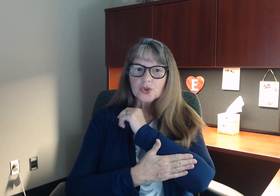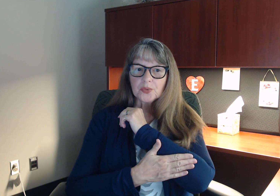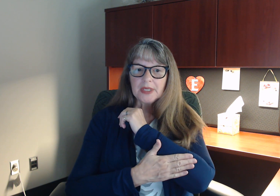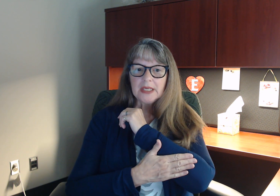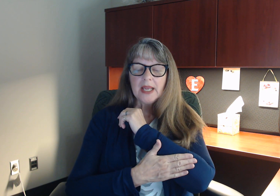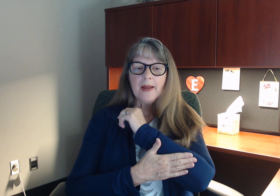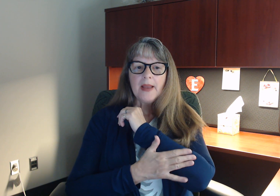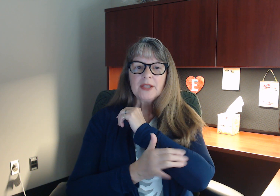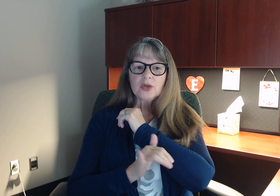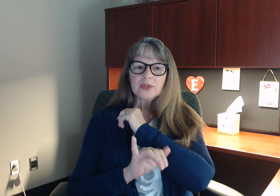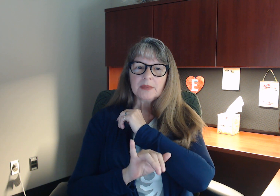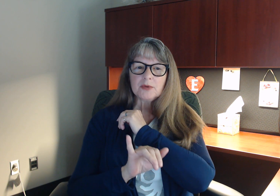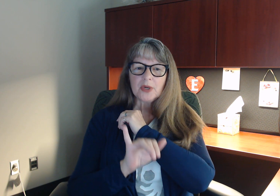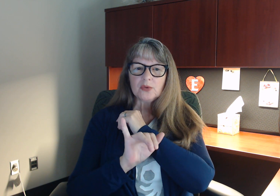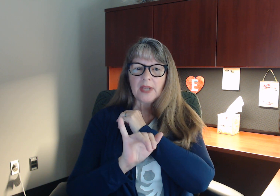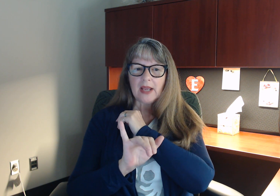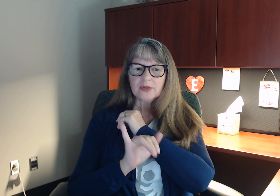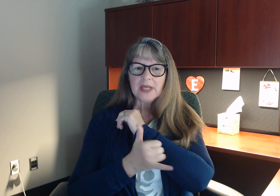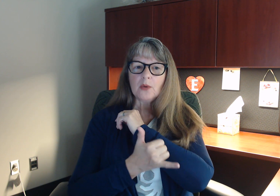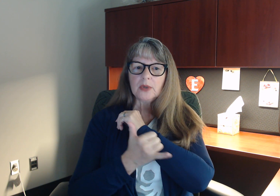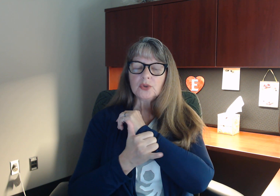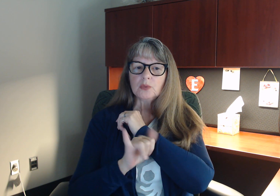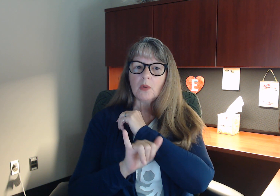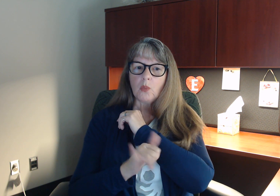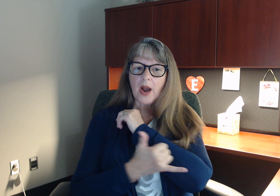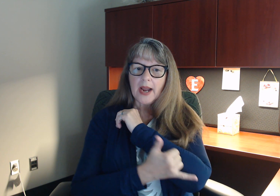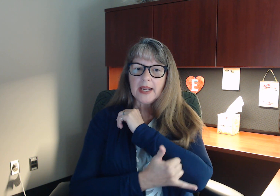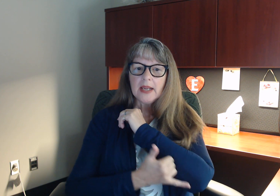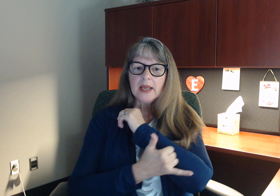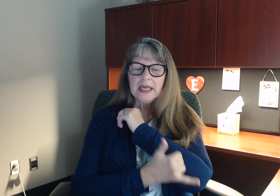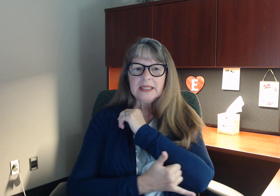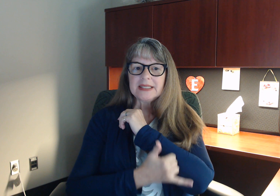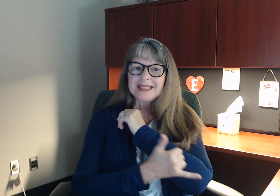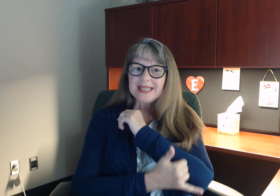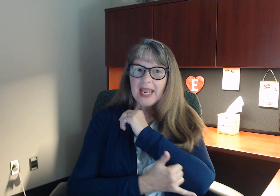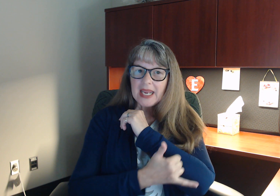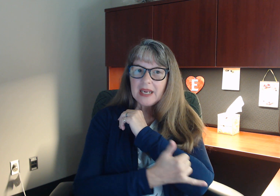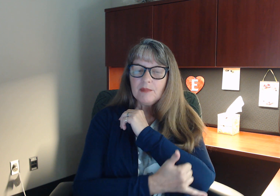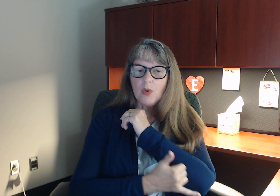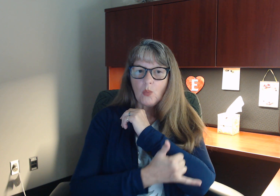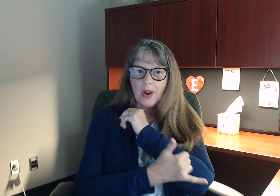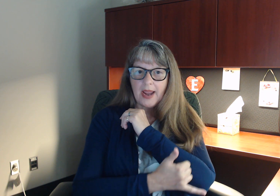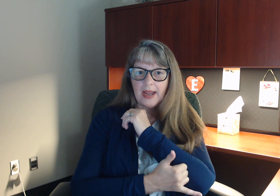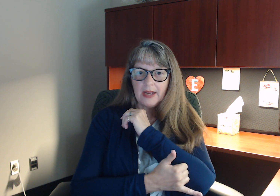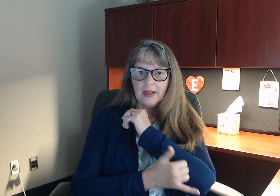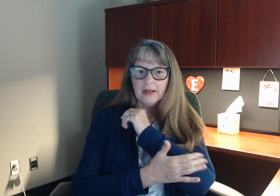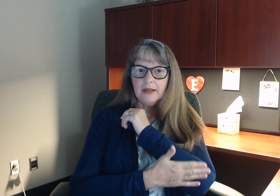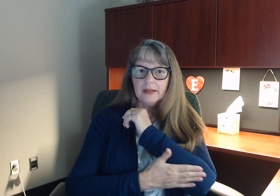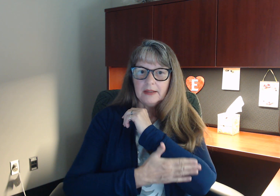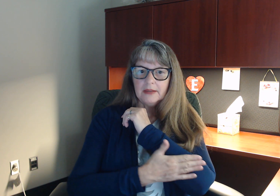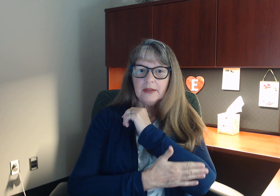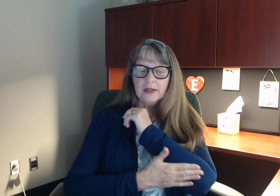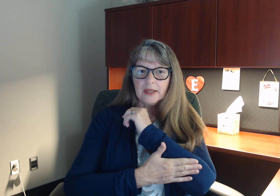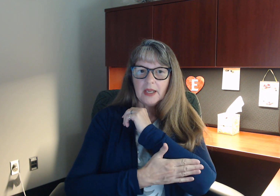country. And so sometimes when I do county, I will do a Y in the same way.